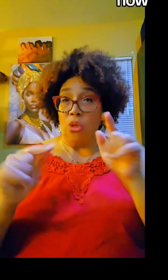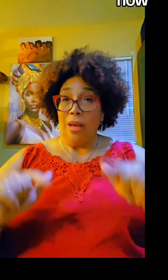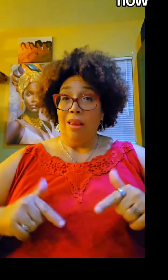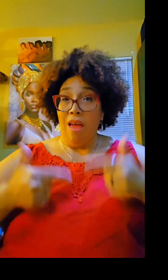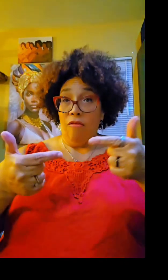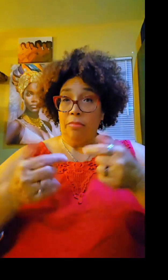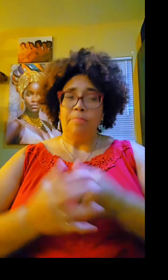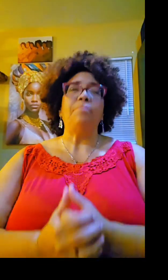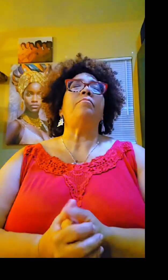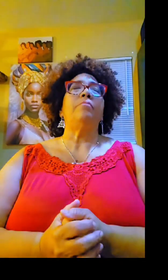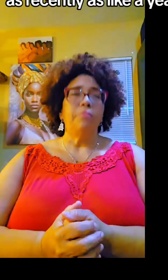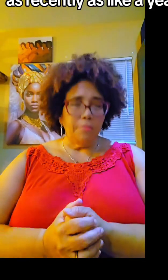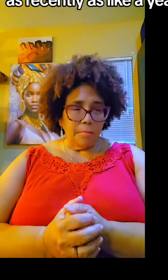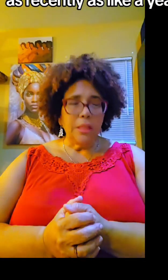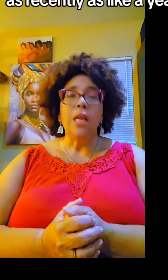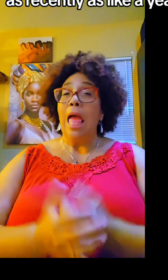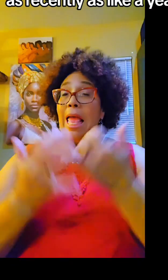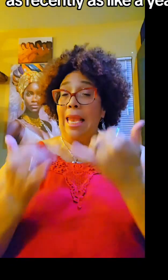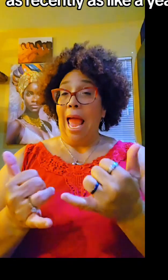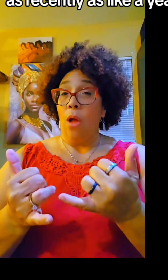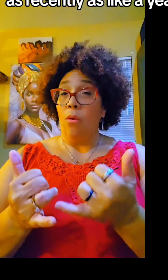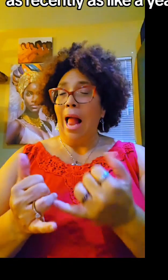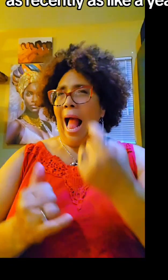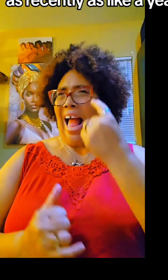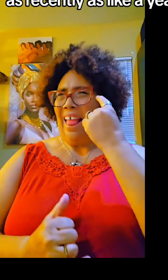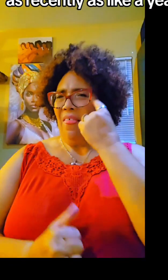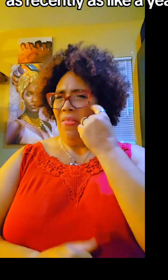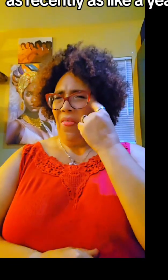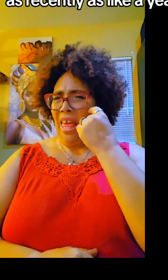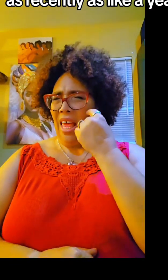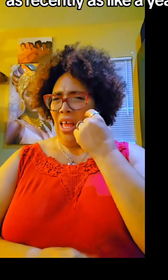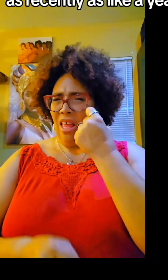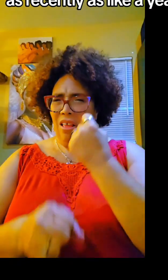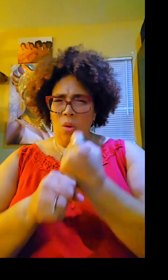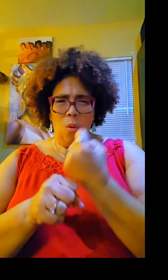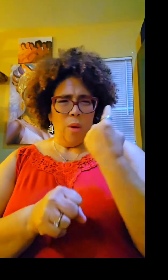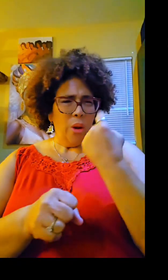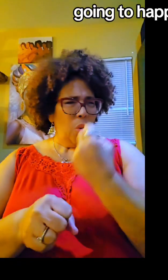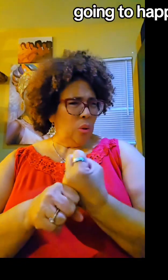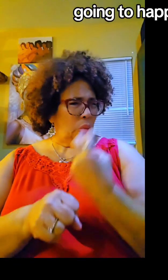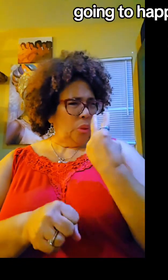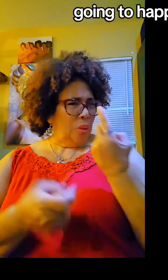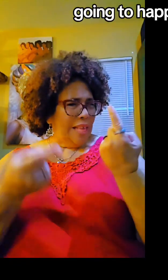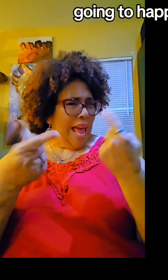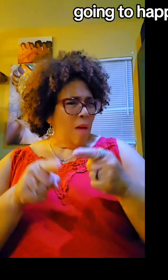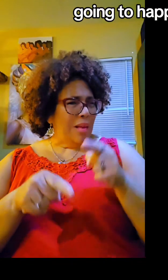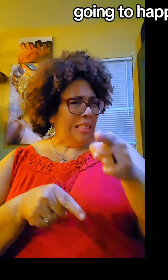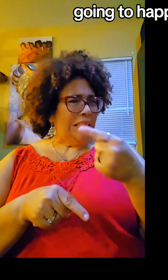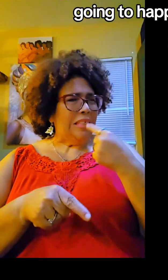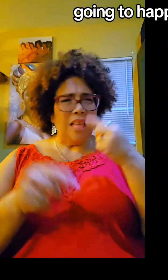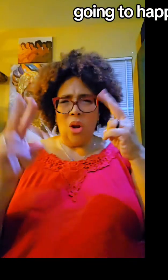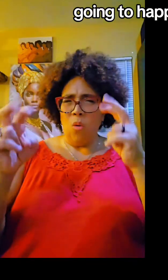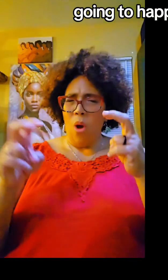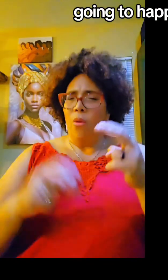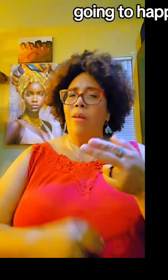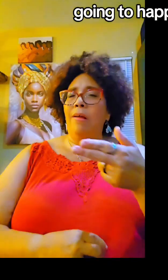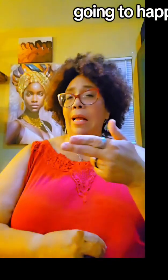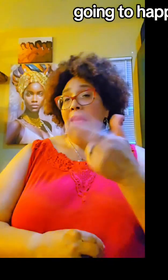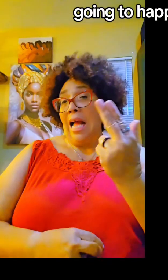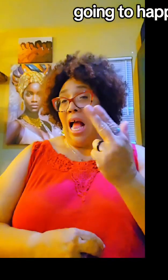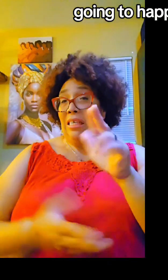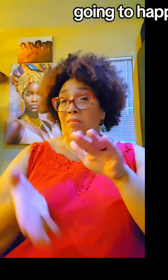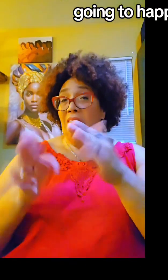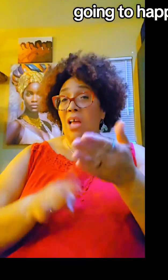Now, as recently as like a year or two ago, he outright said that